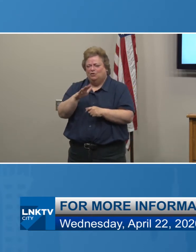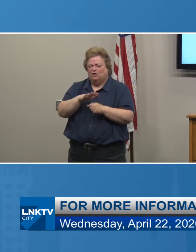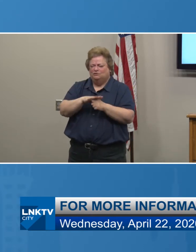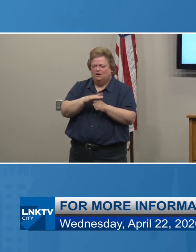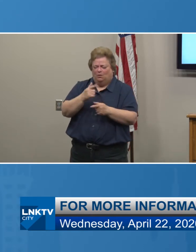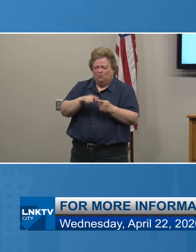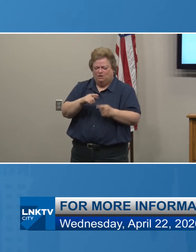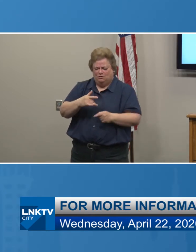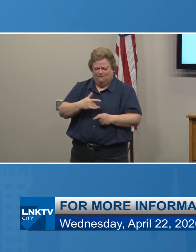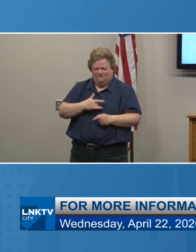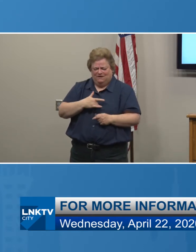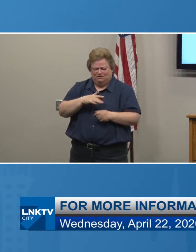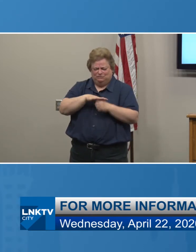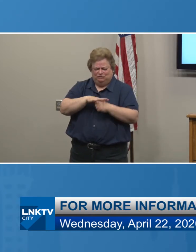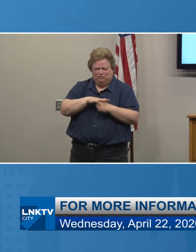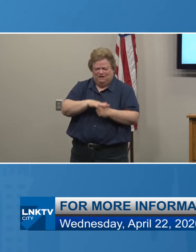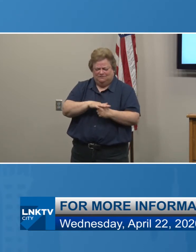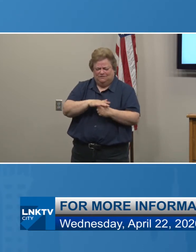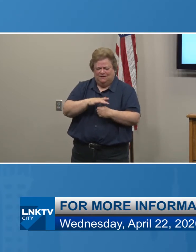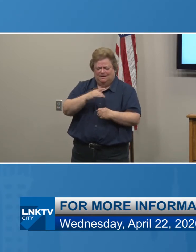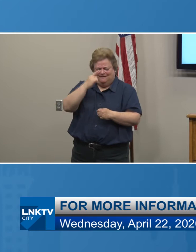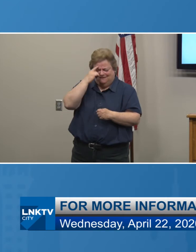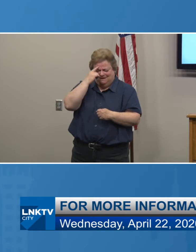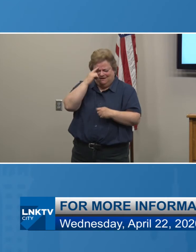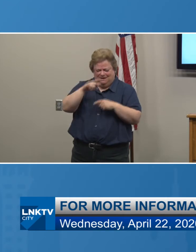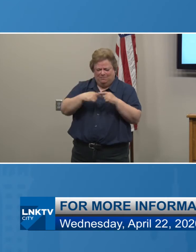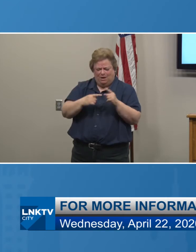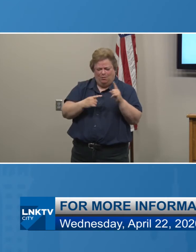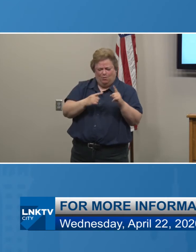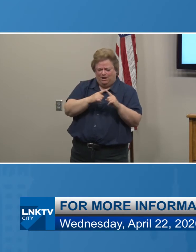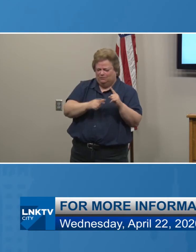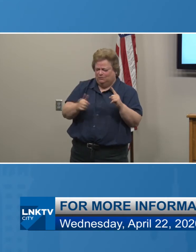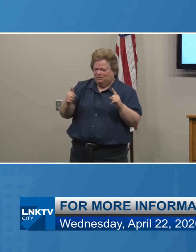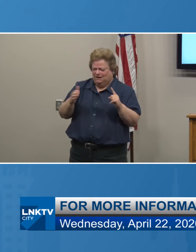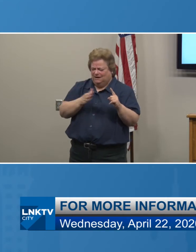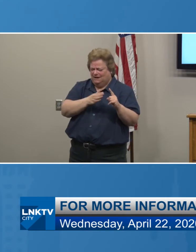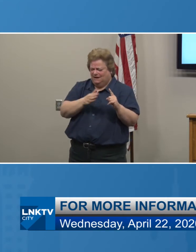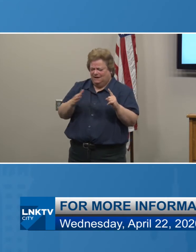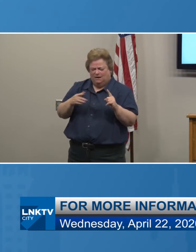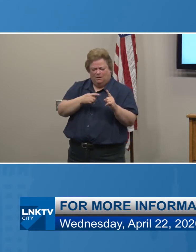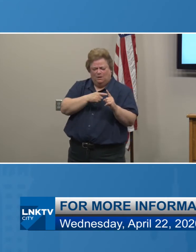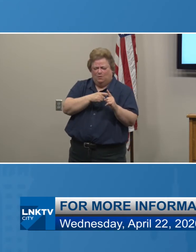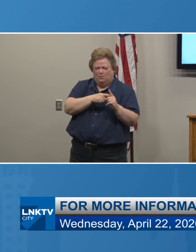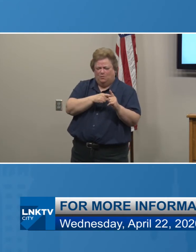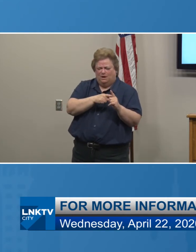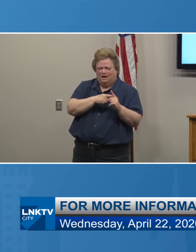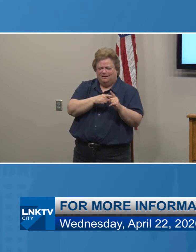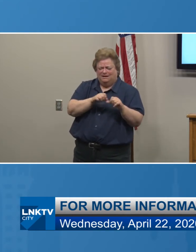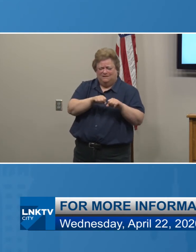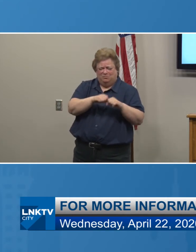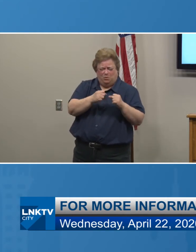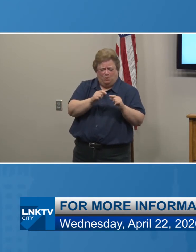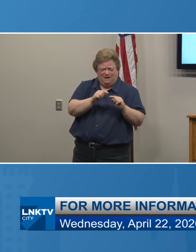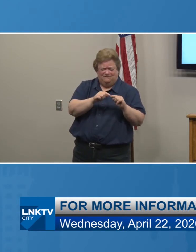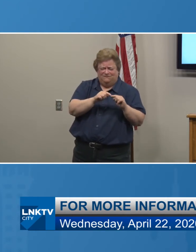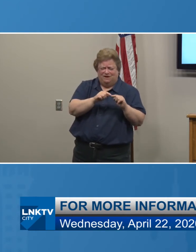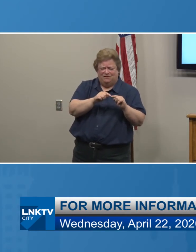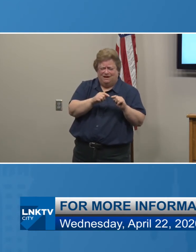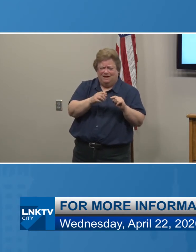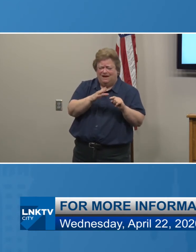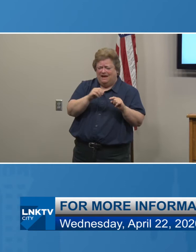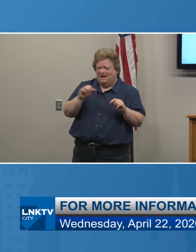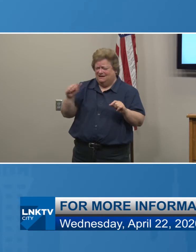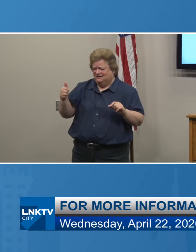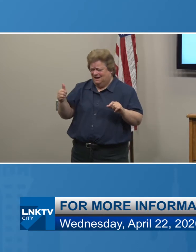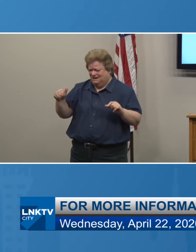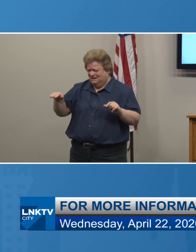moment, think on a 1 to 10 scale, if 1 is a broken fingernail and 10 is